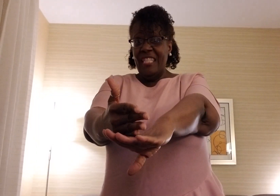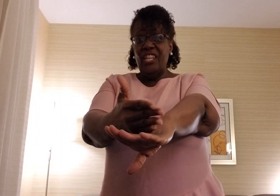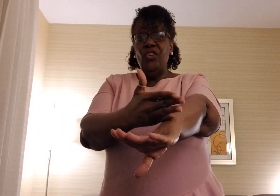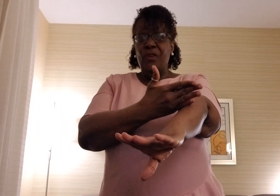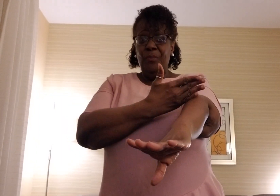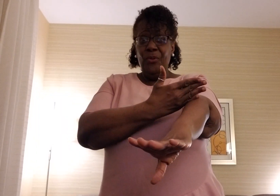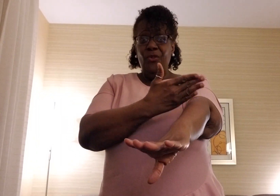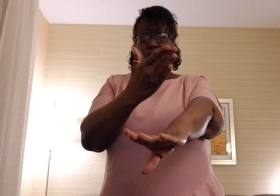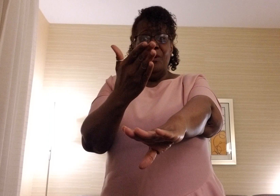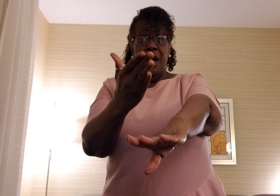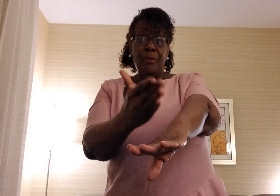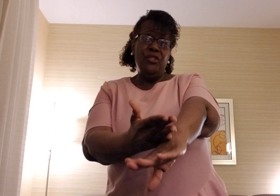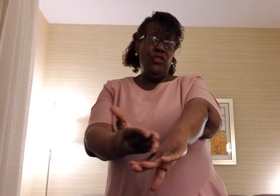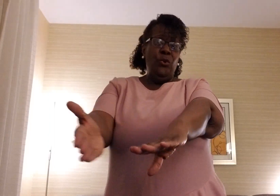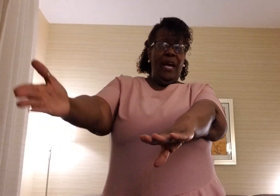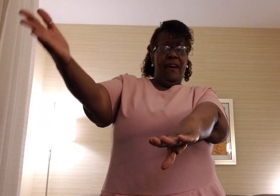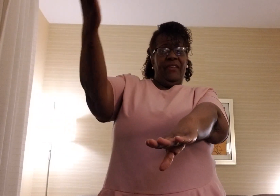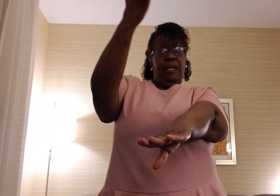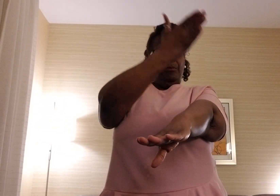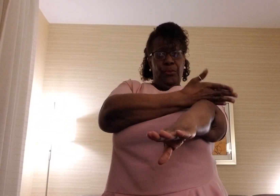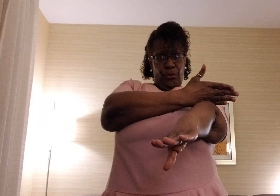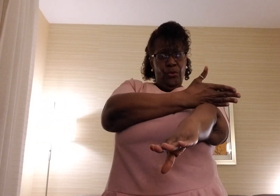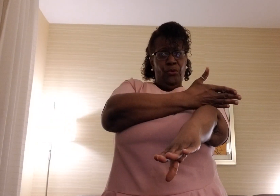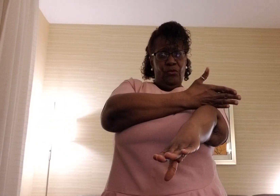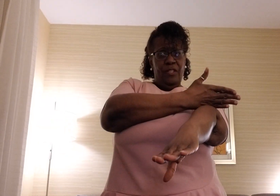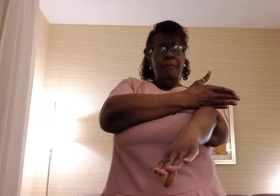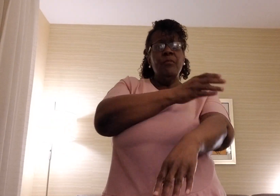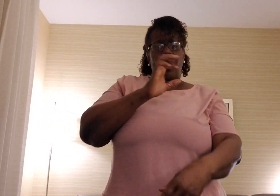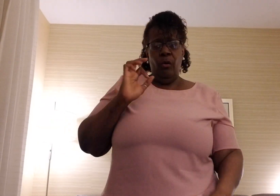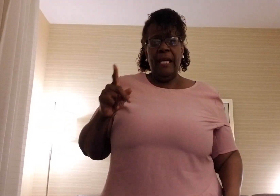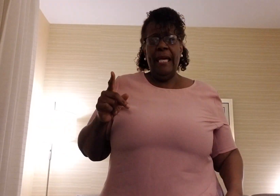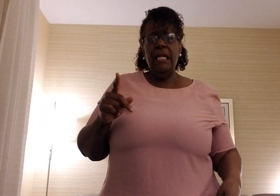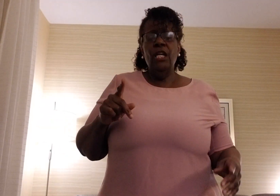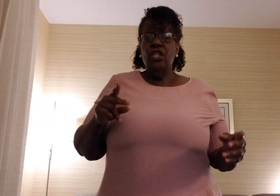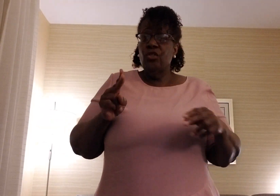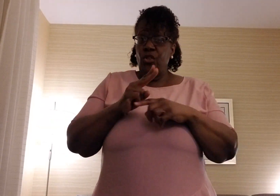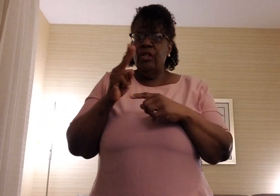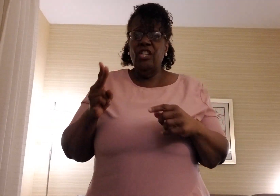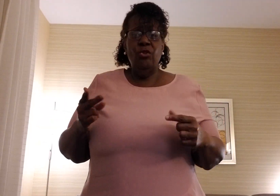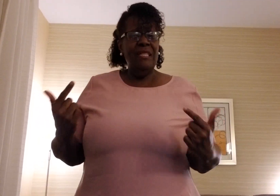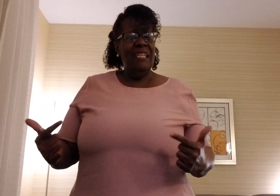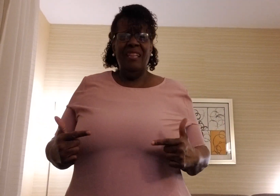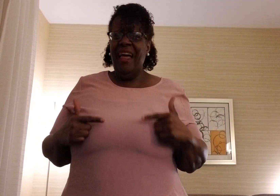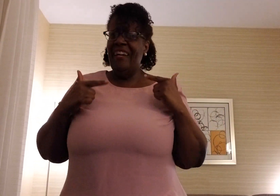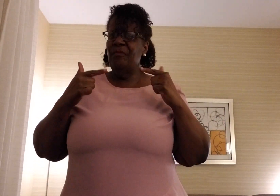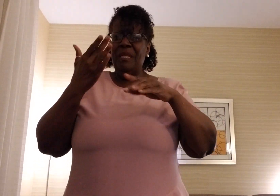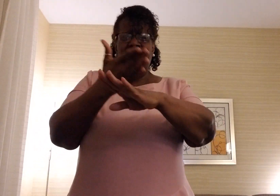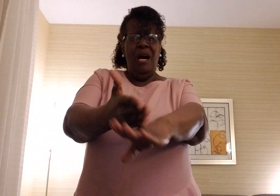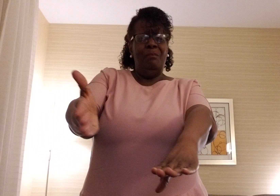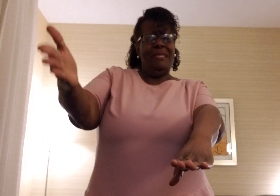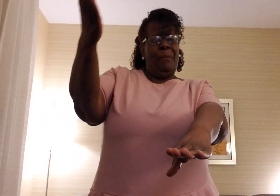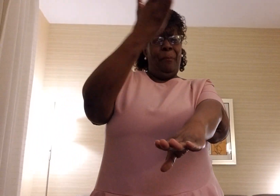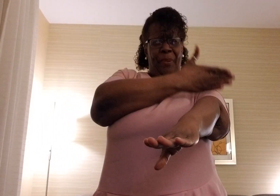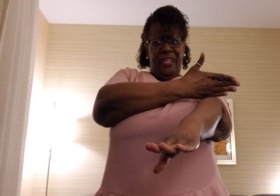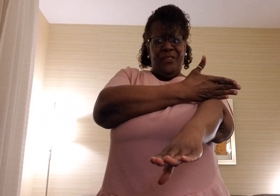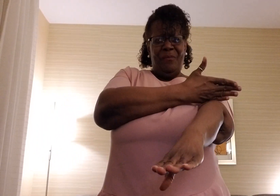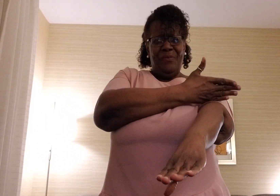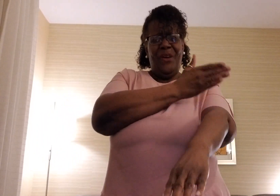you've improved, but you have improved. Okay? So you can use it that life becomes better.